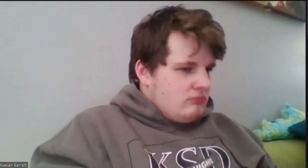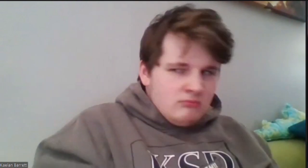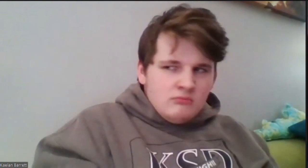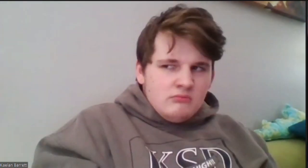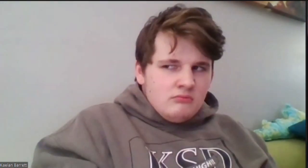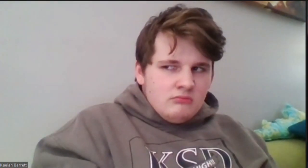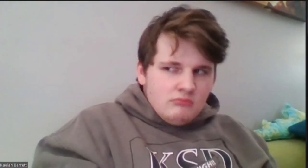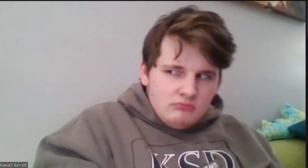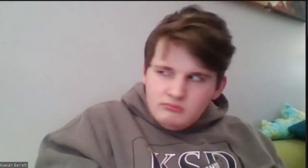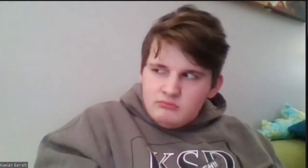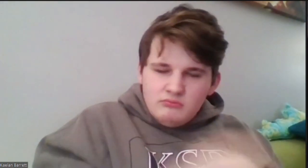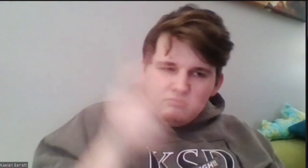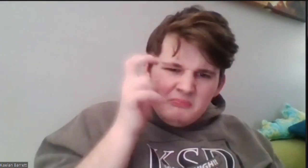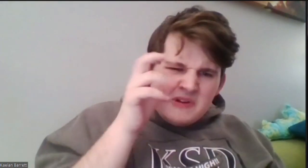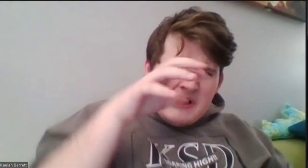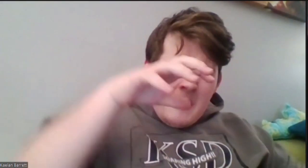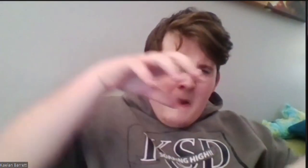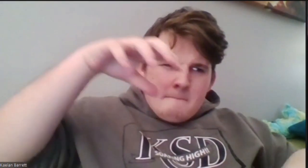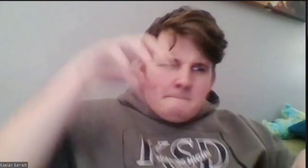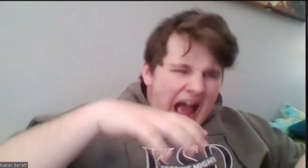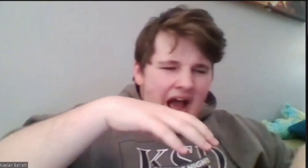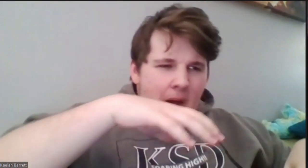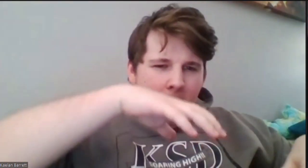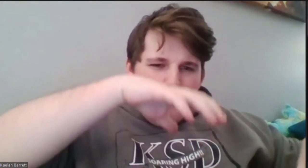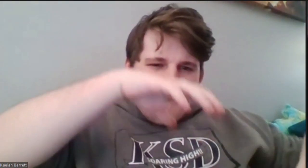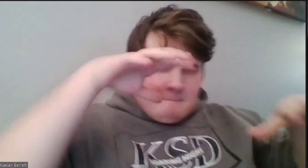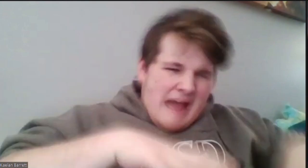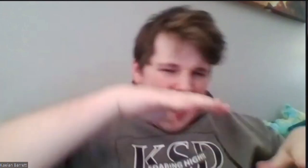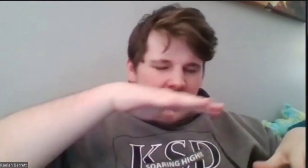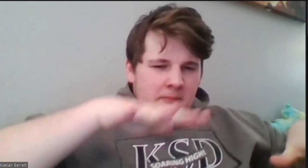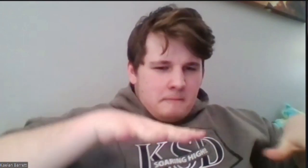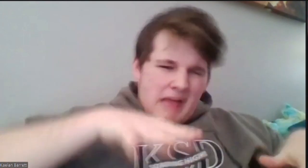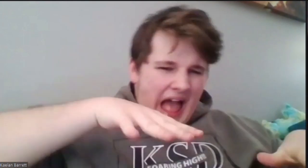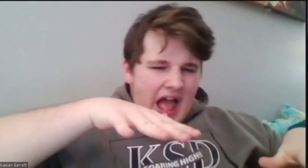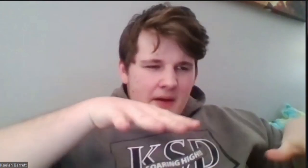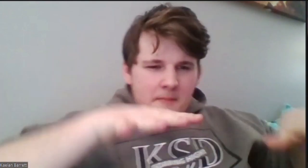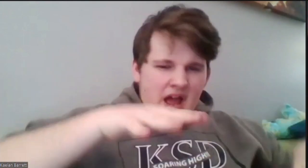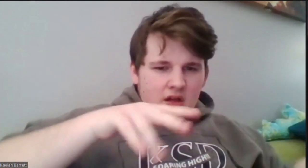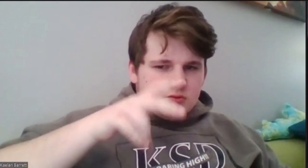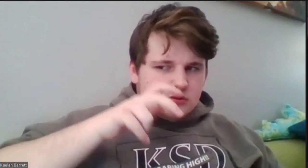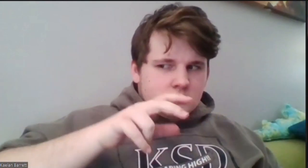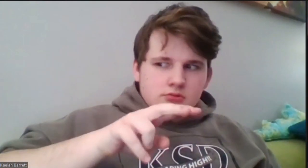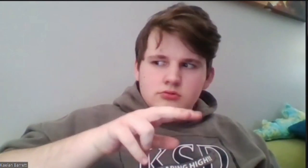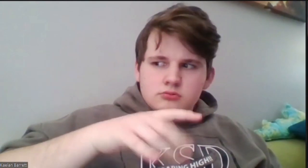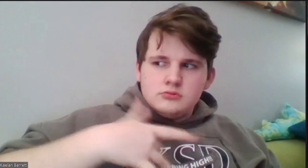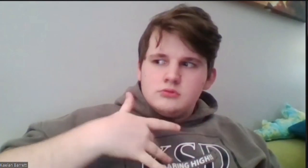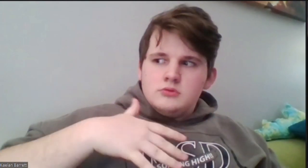like, what in the world? He hears it again, boom, boom. The house is almost